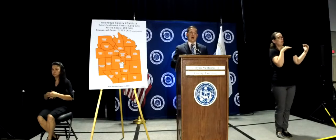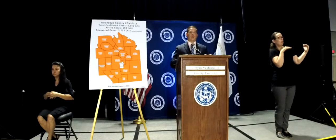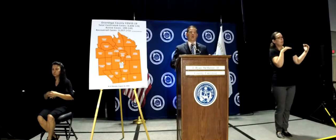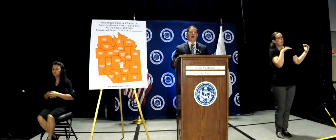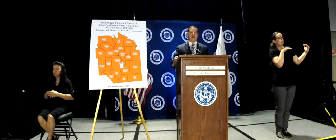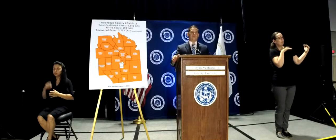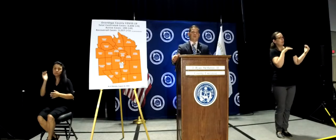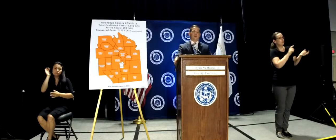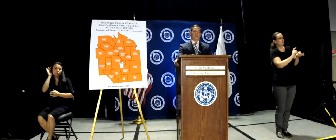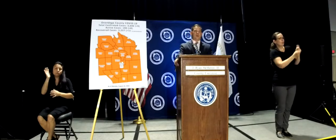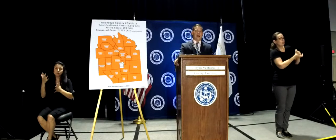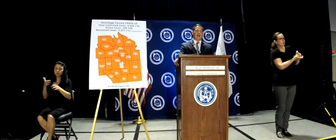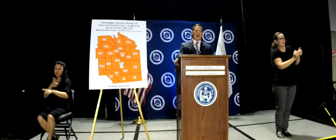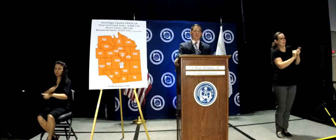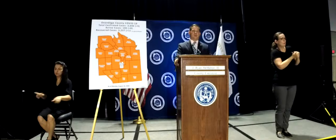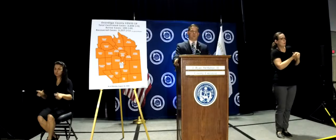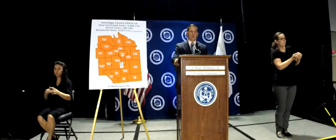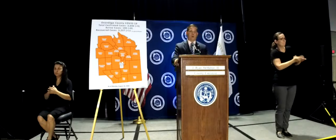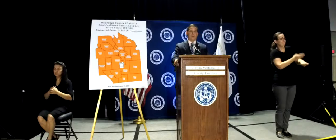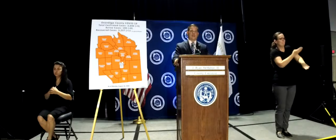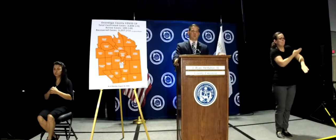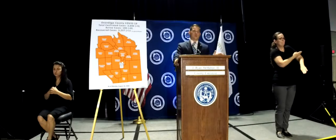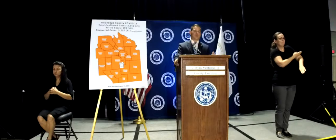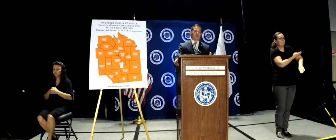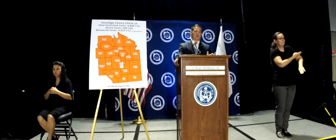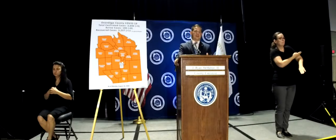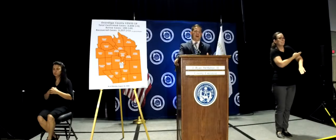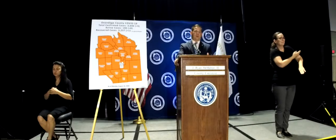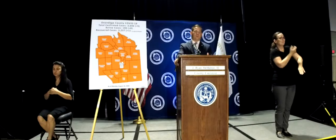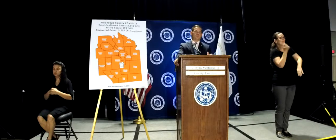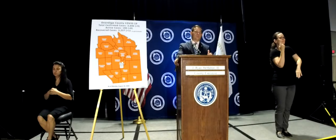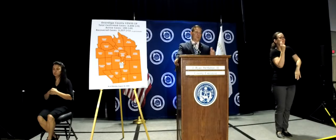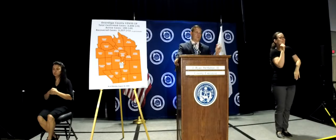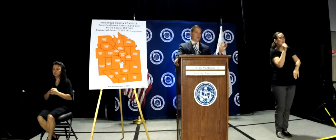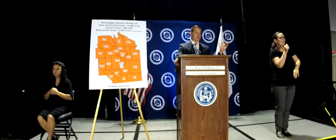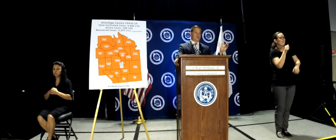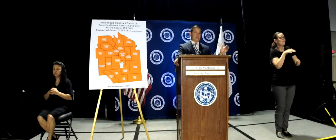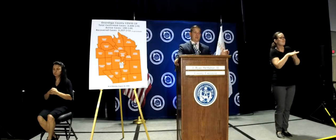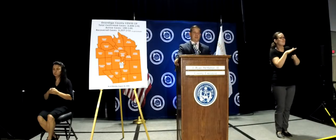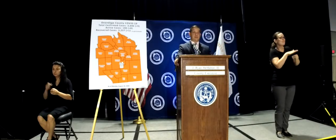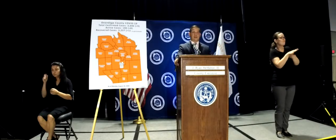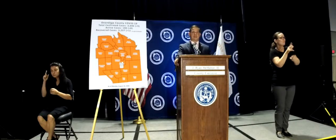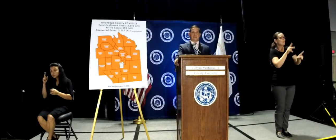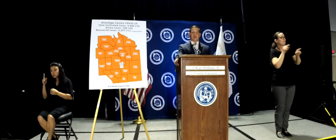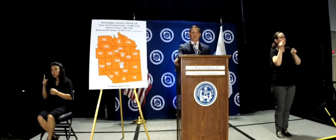broad-based outcry for economic support, and that's what's slowed it down. If you're in a